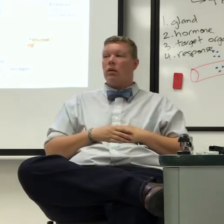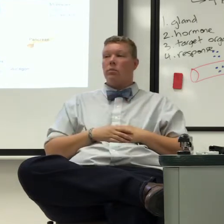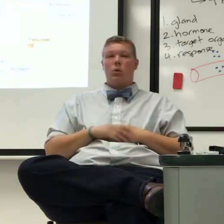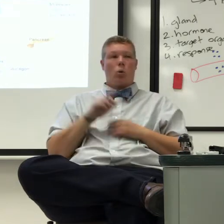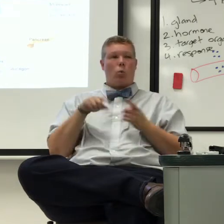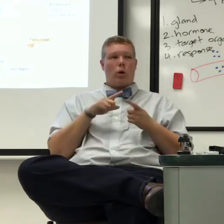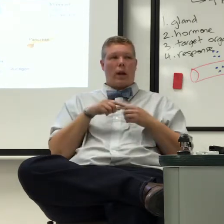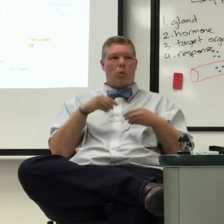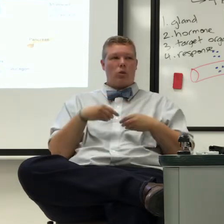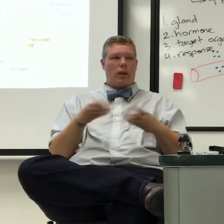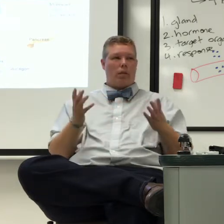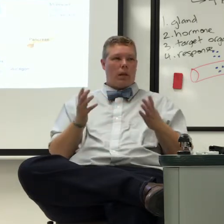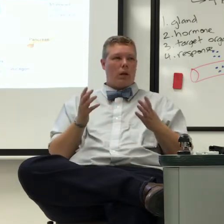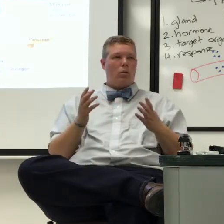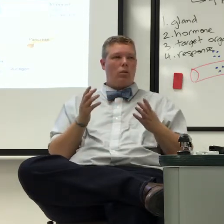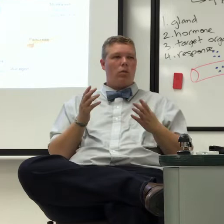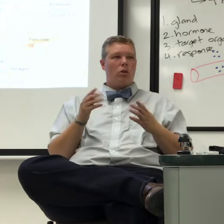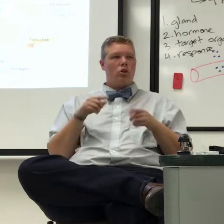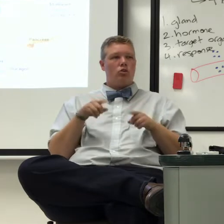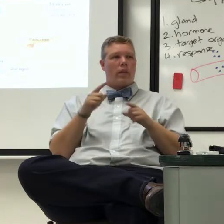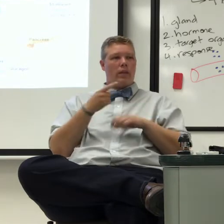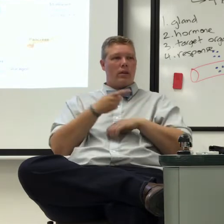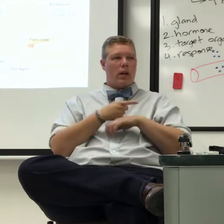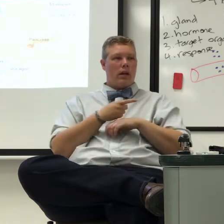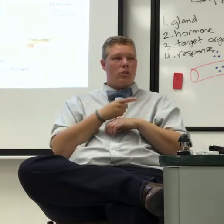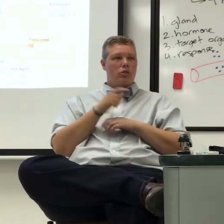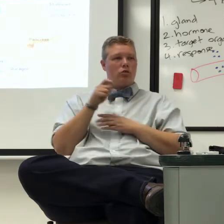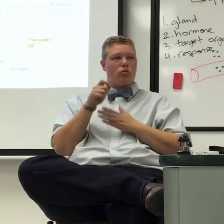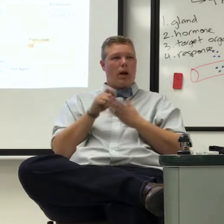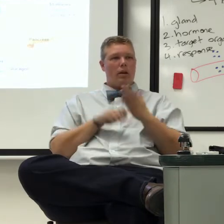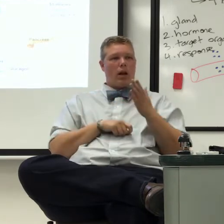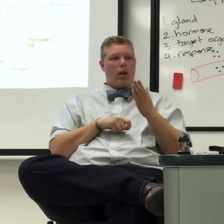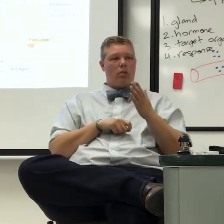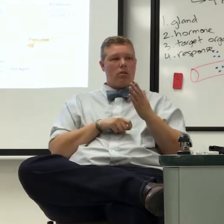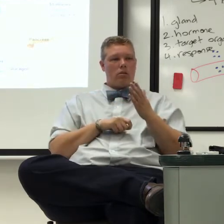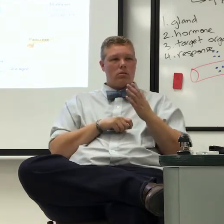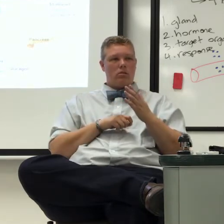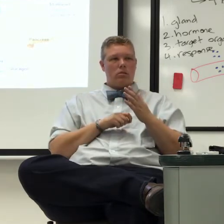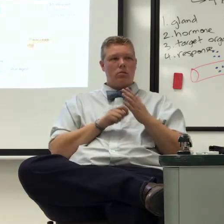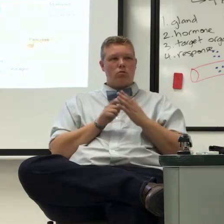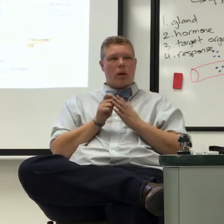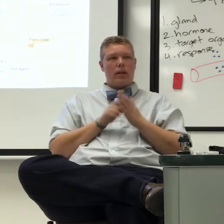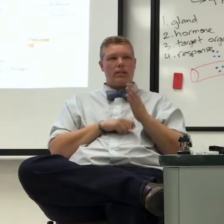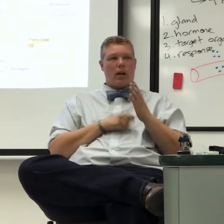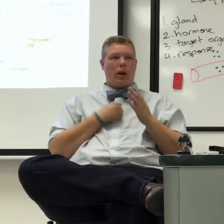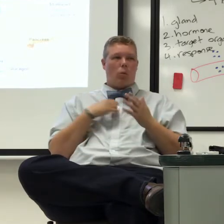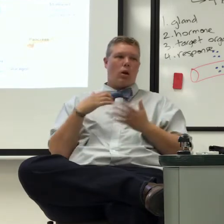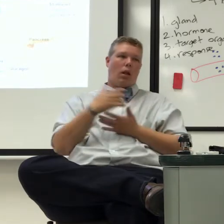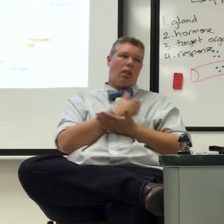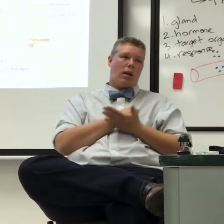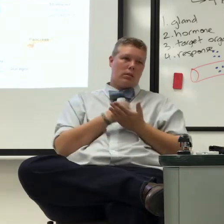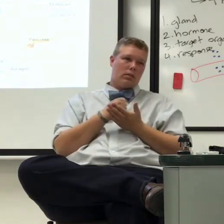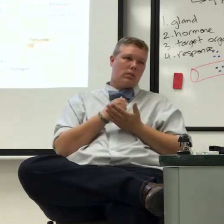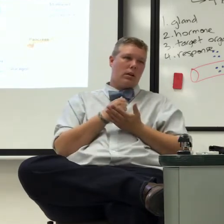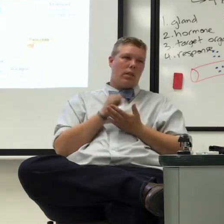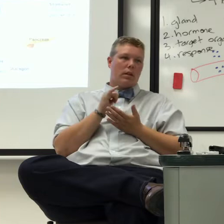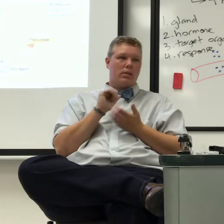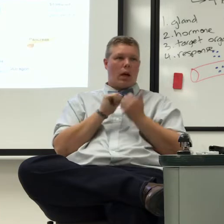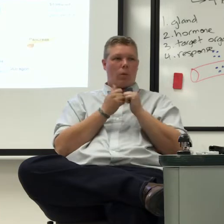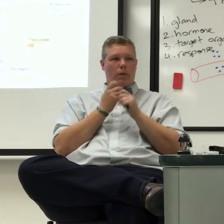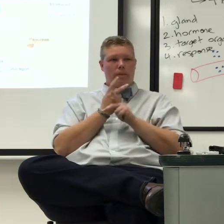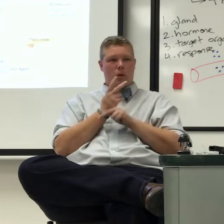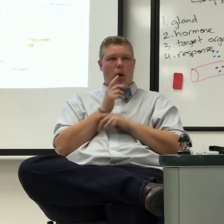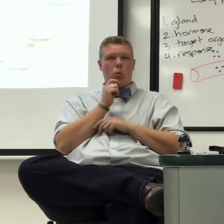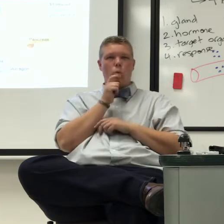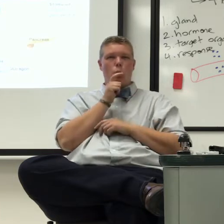for a given day, just write whatever half-sheet questions I ask you to do on here, and I collect it at the end of the day. That's how I monitor attendance,